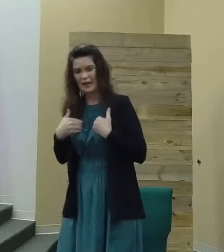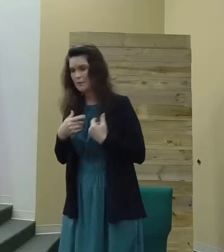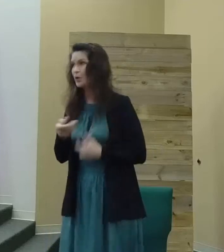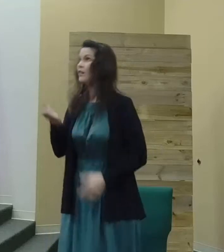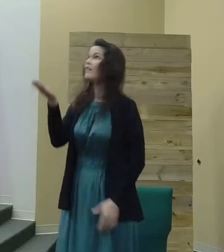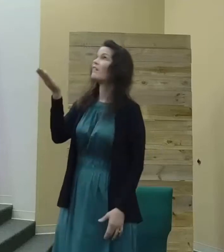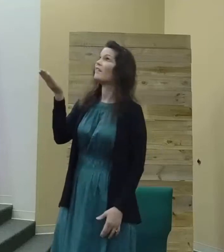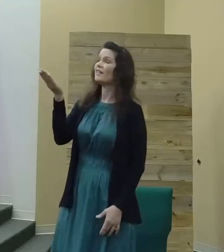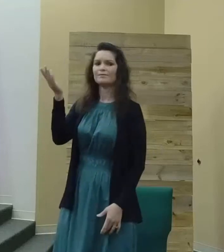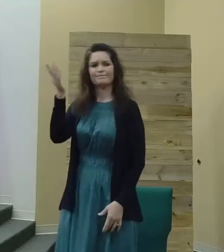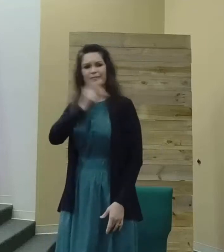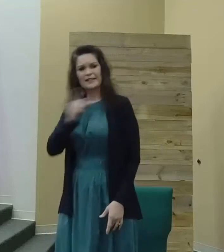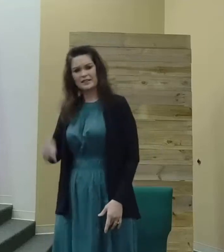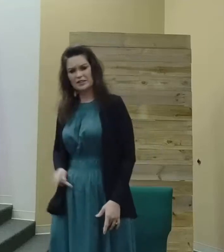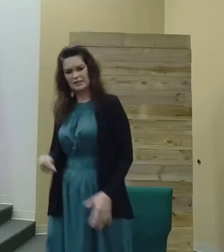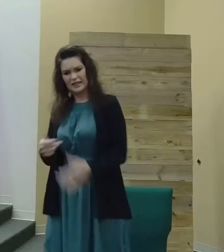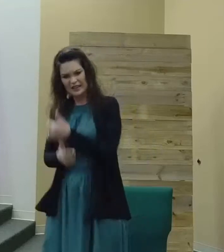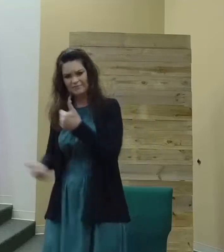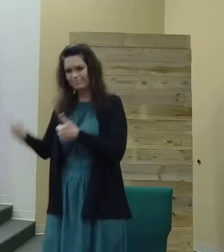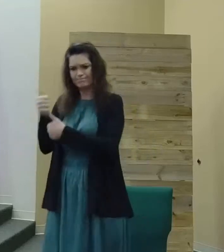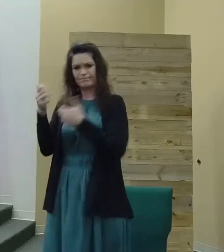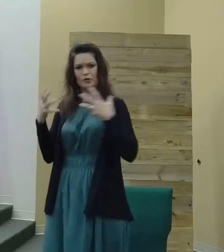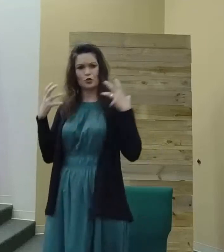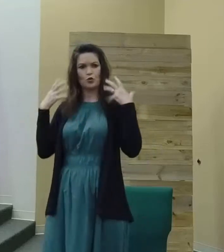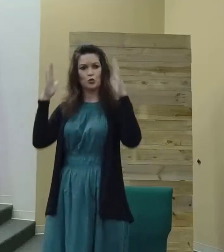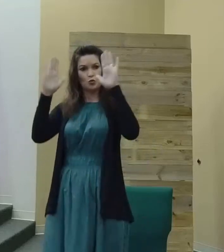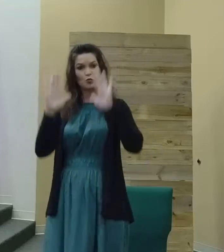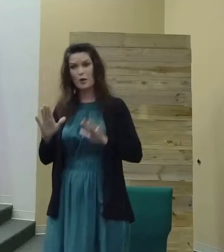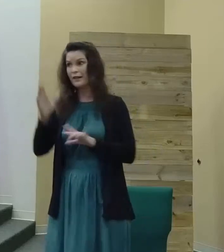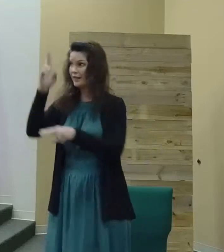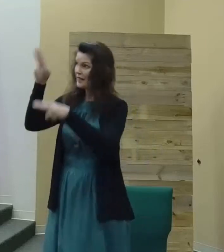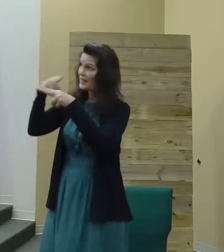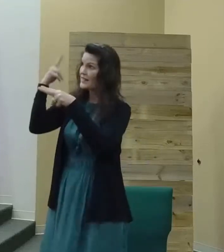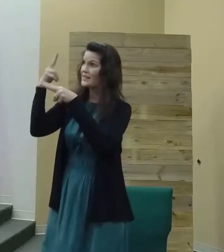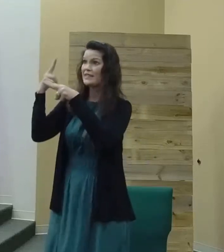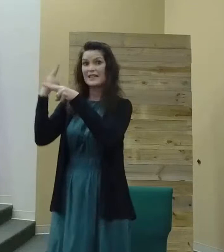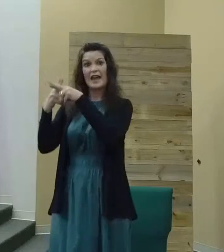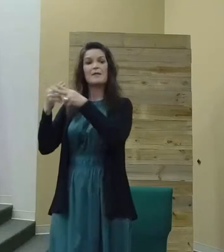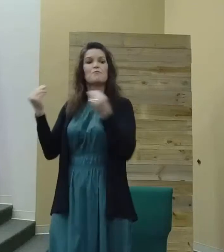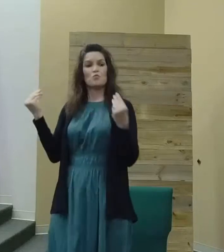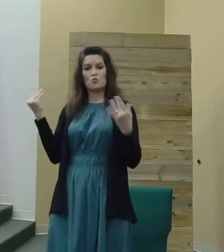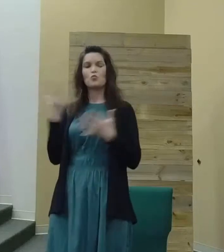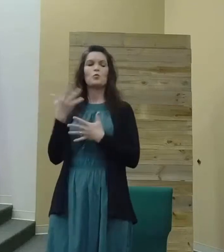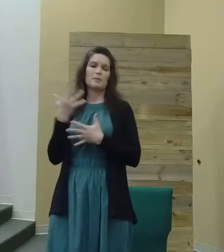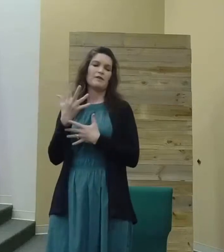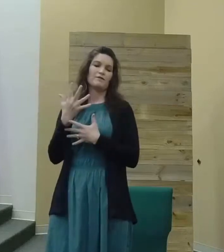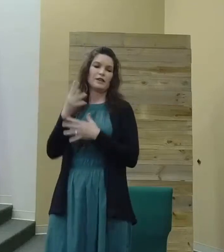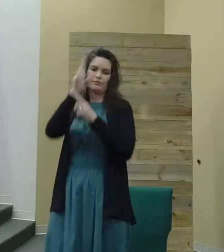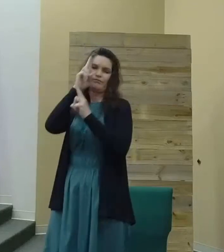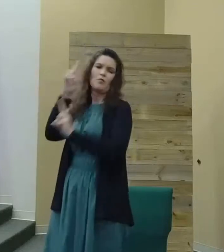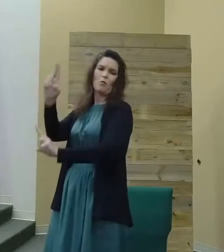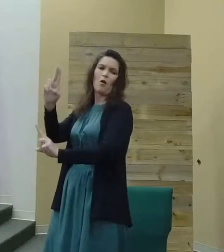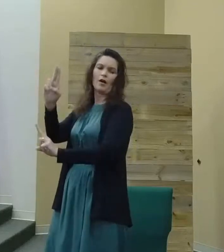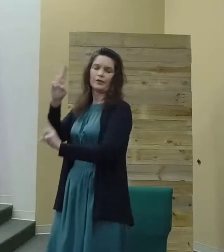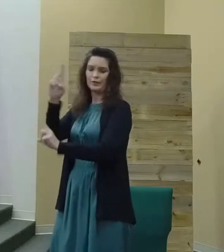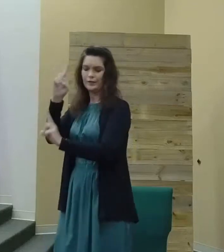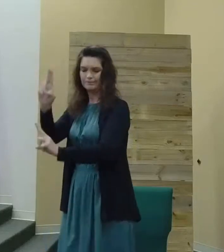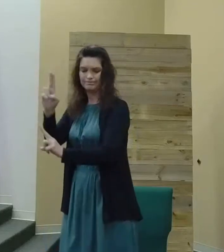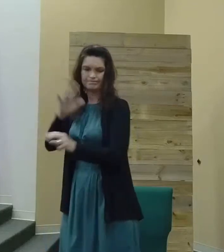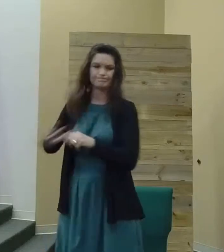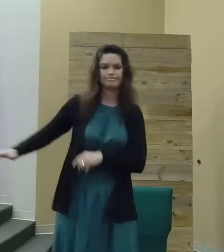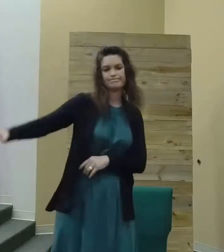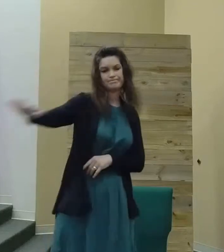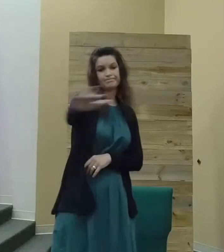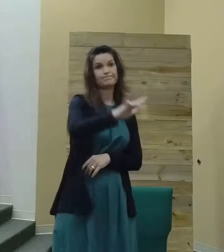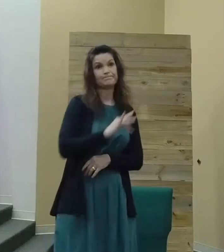For I am a great king, says the Lord of armies, and my name will be feared among the